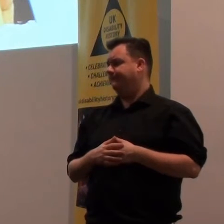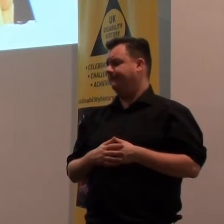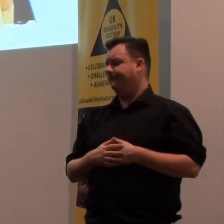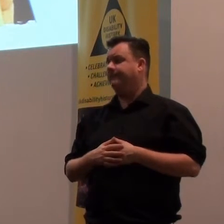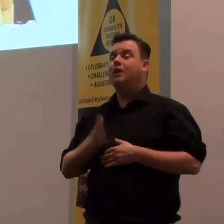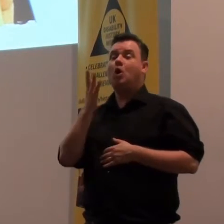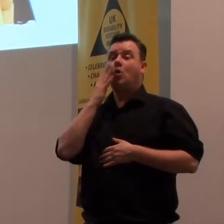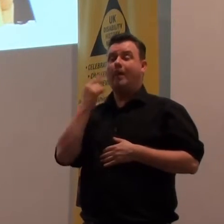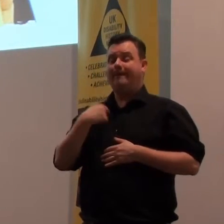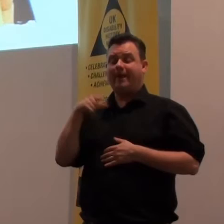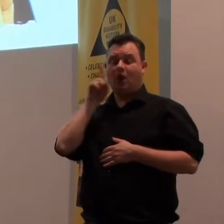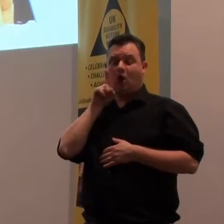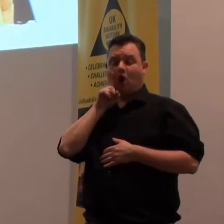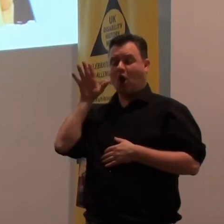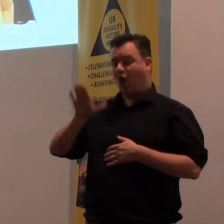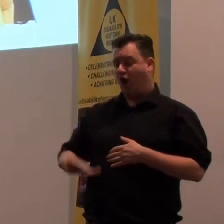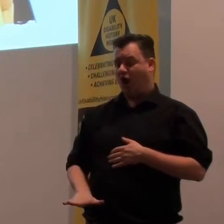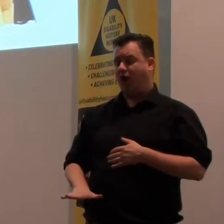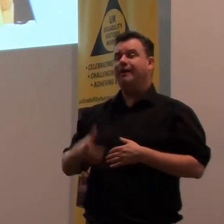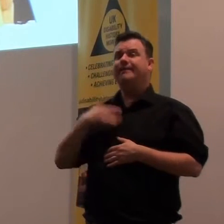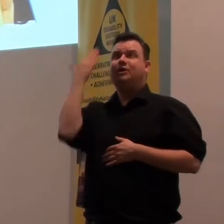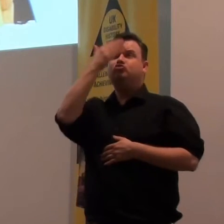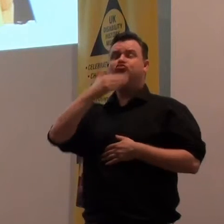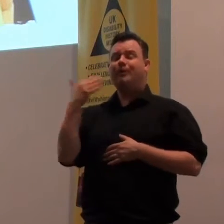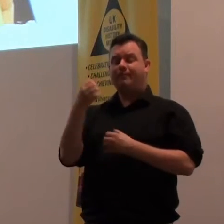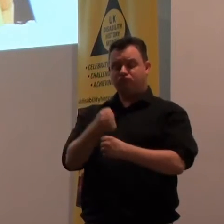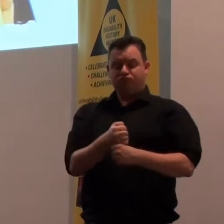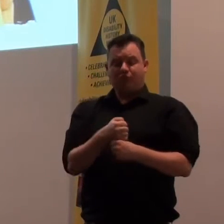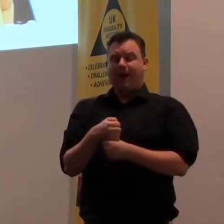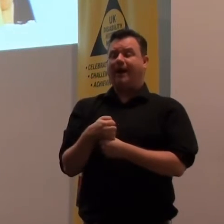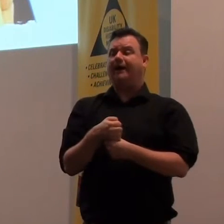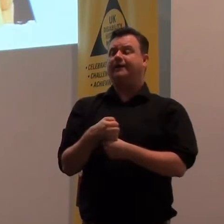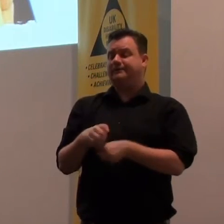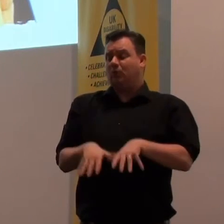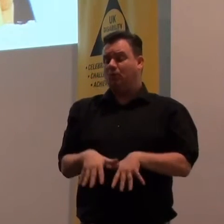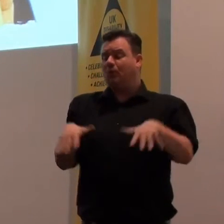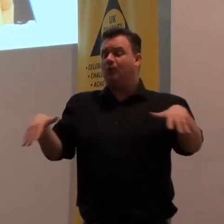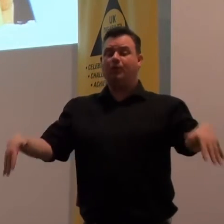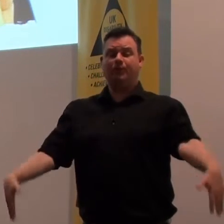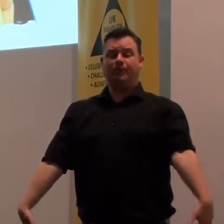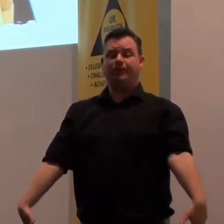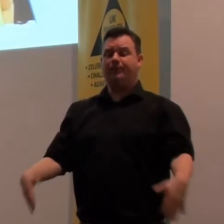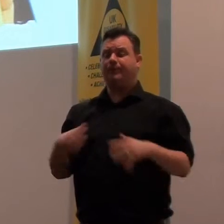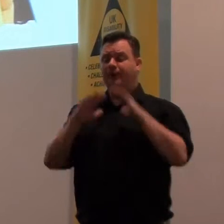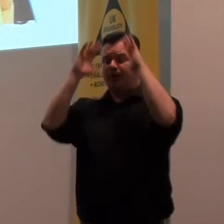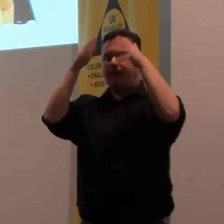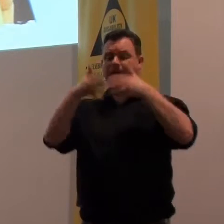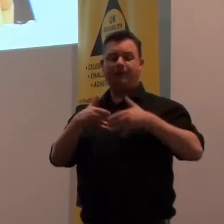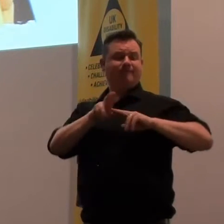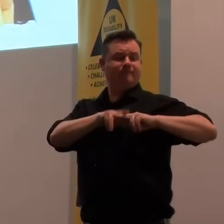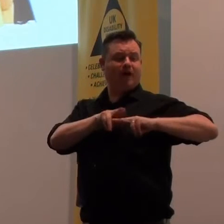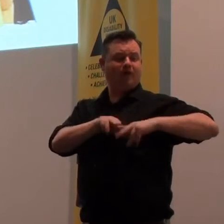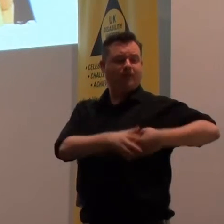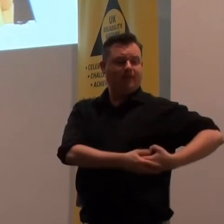When I was a little girl, I dreamt of being a bride, all decked out in a wedding dress, my father by my